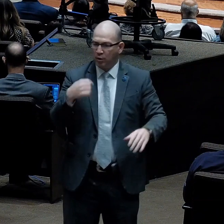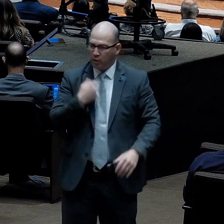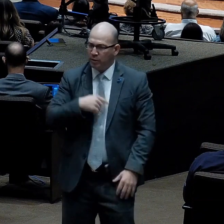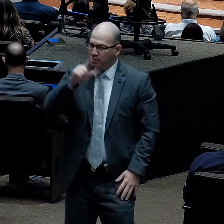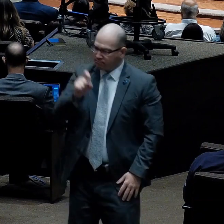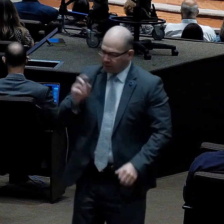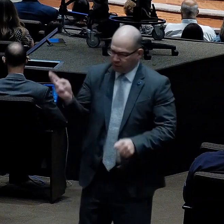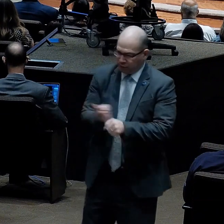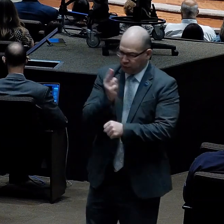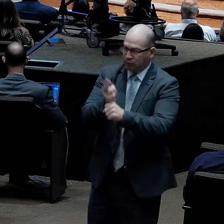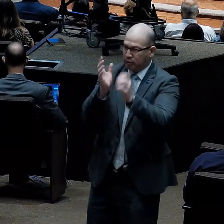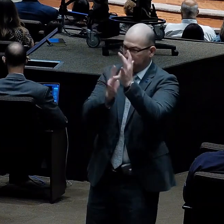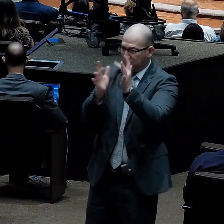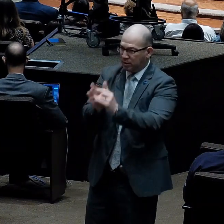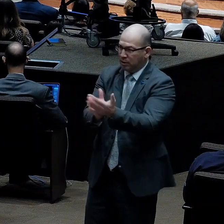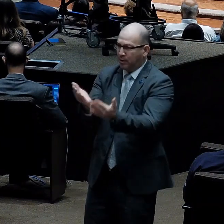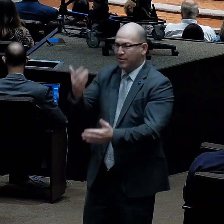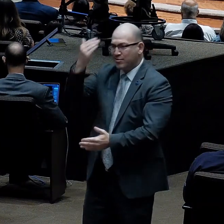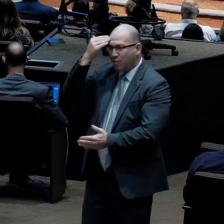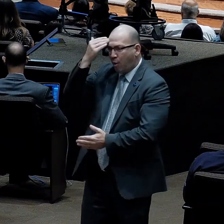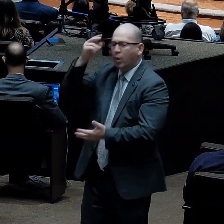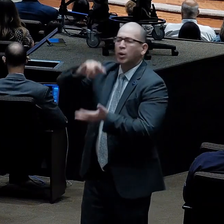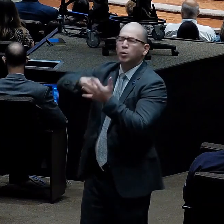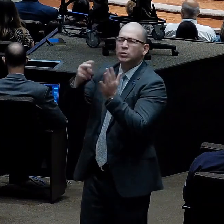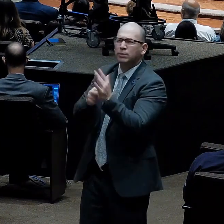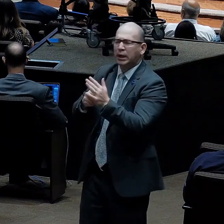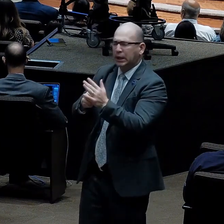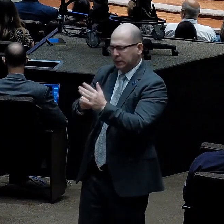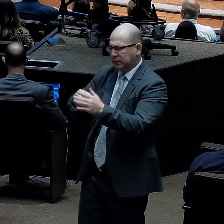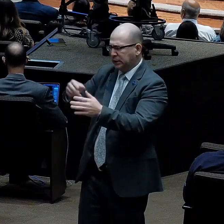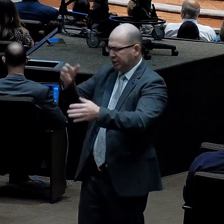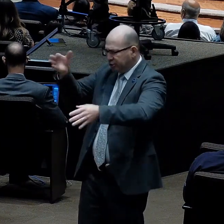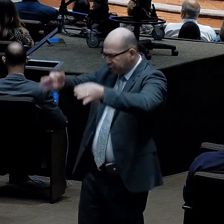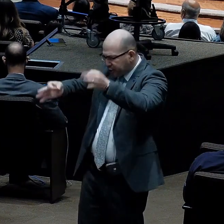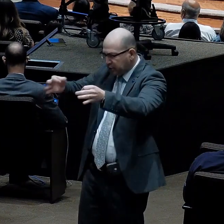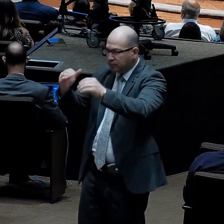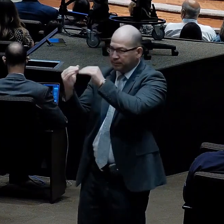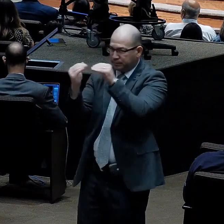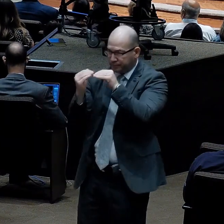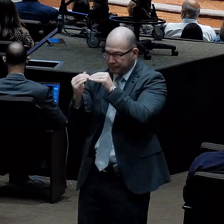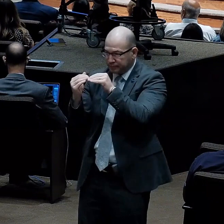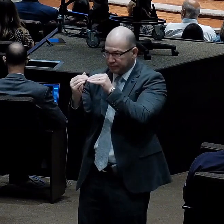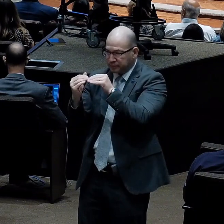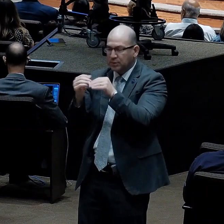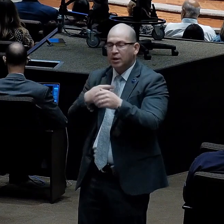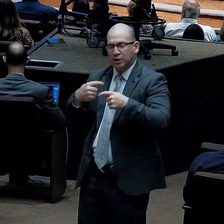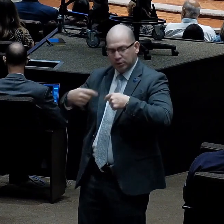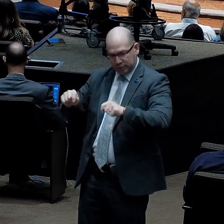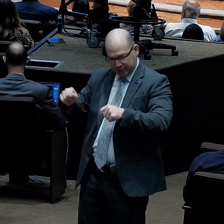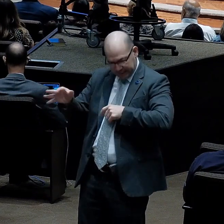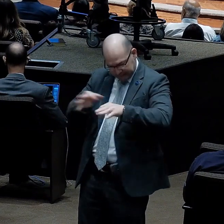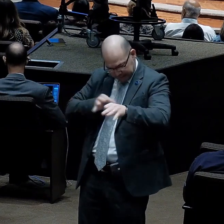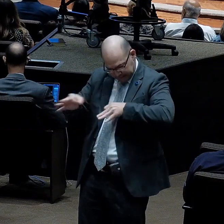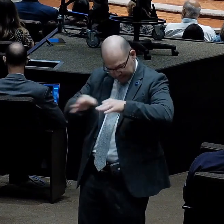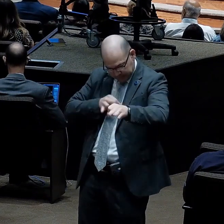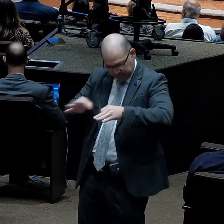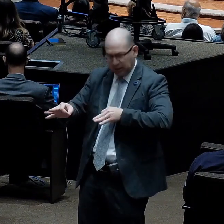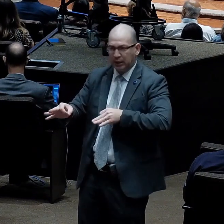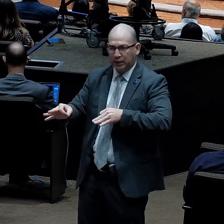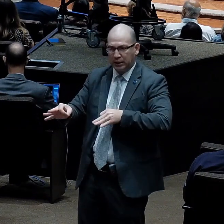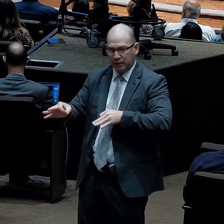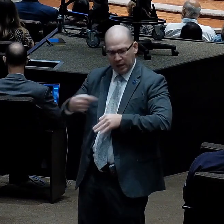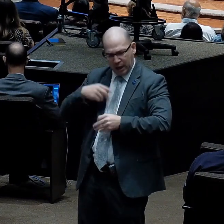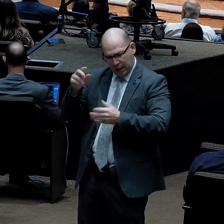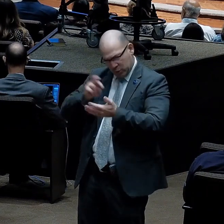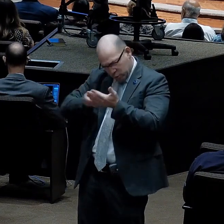Now you can take it further than I've taken it. I'm going to share with you my 40 pages of notes today. You can get in the Scriptures and go to a strong concordance and